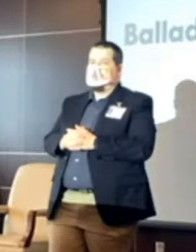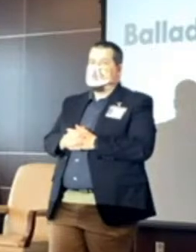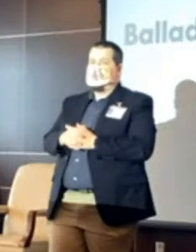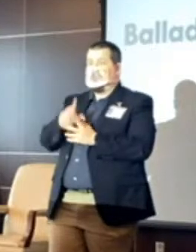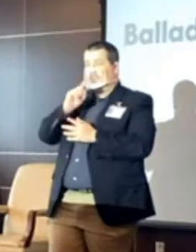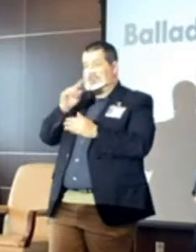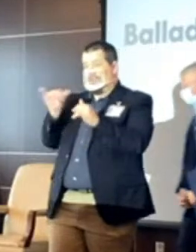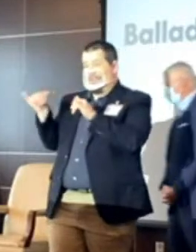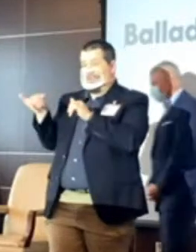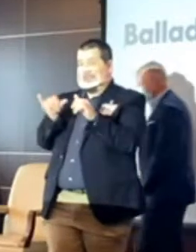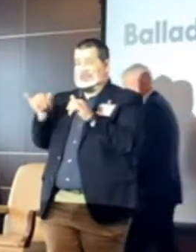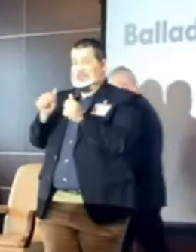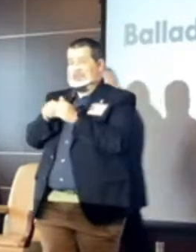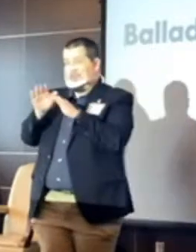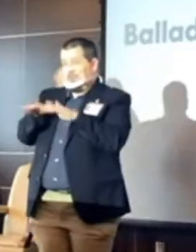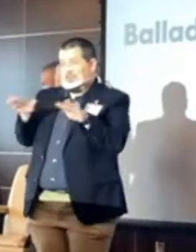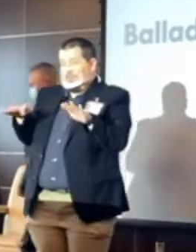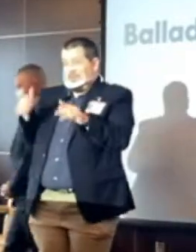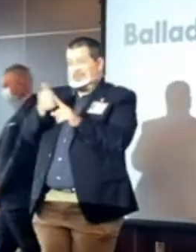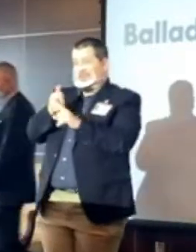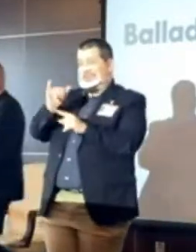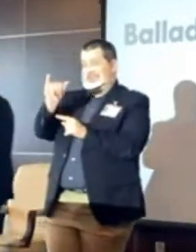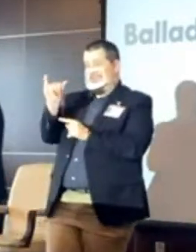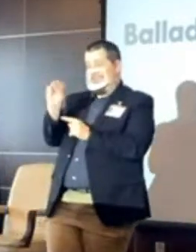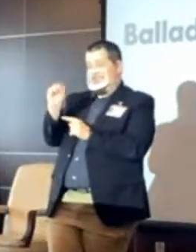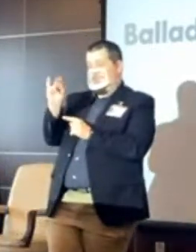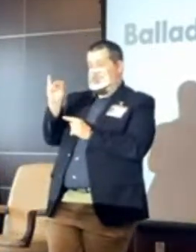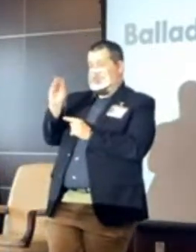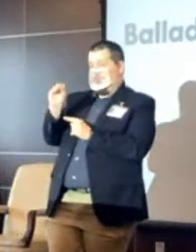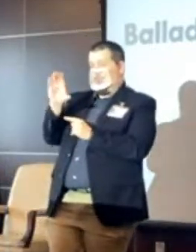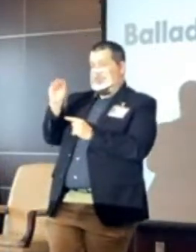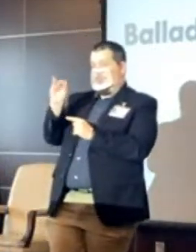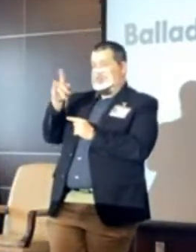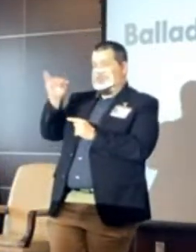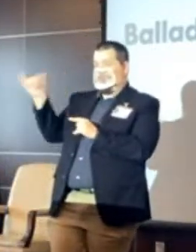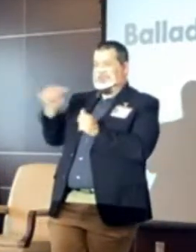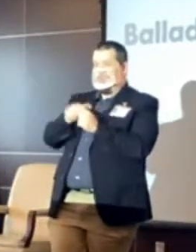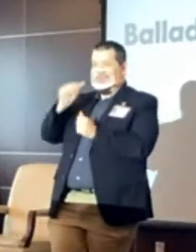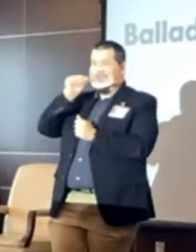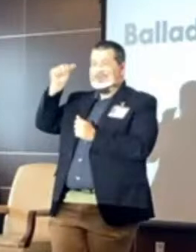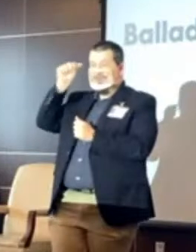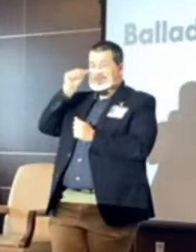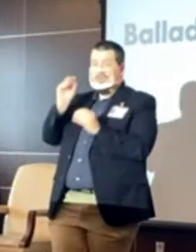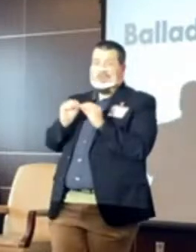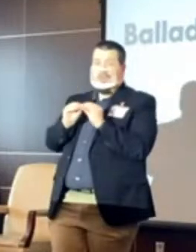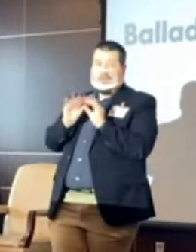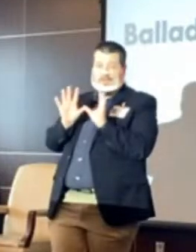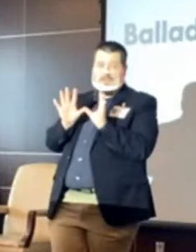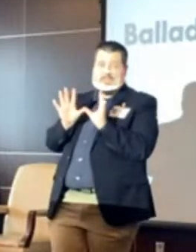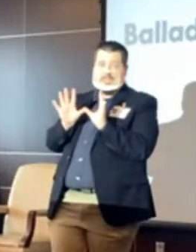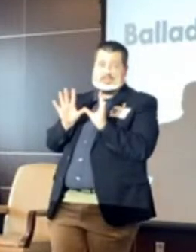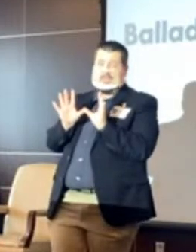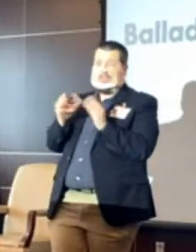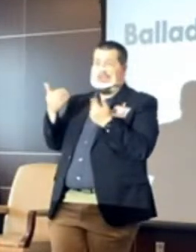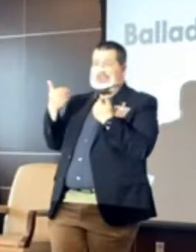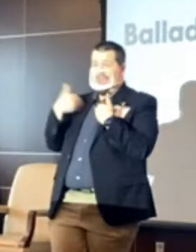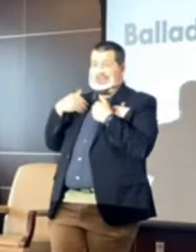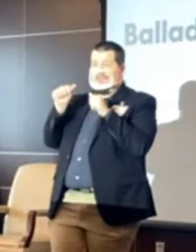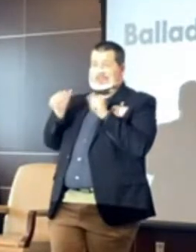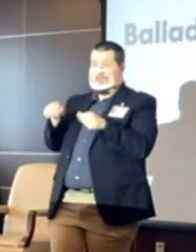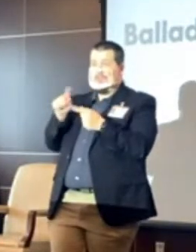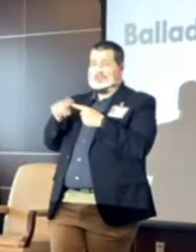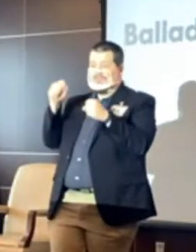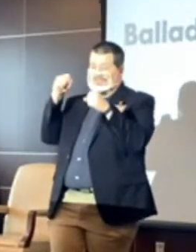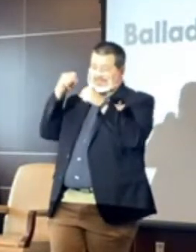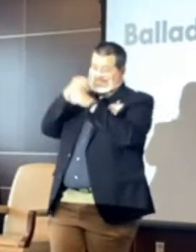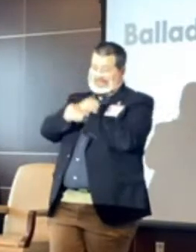really similar in children who are immunocompromised as it is with adults. Obviously, having the ability to